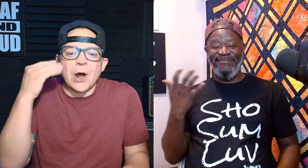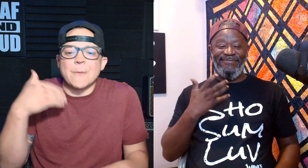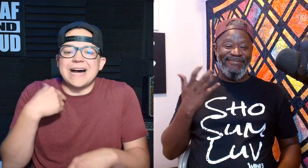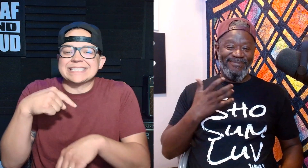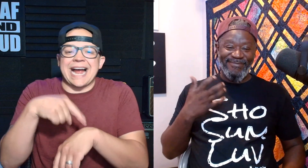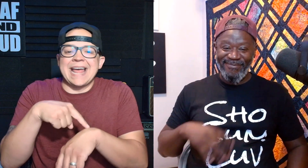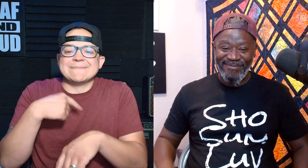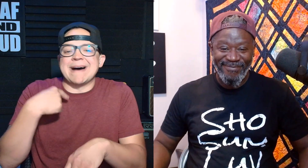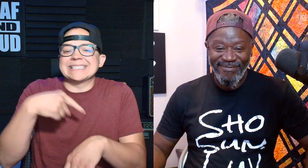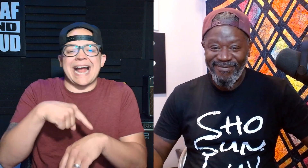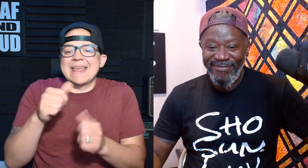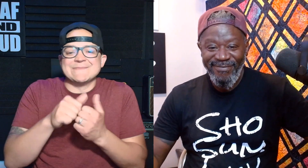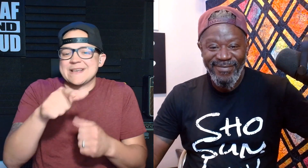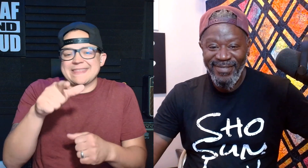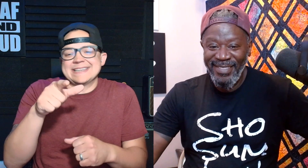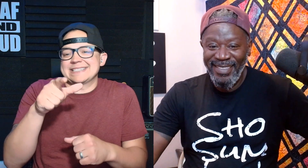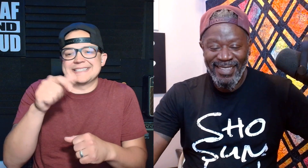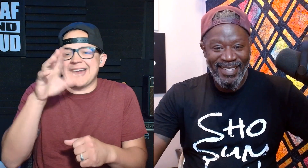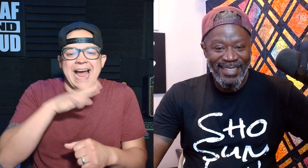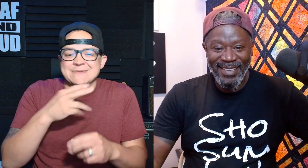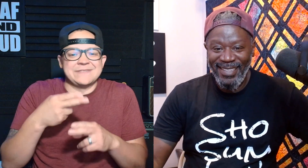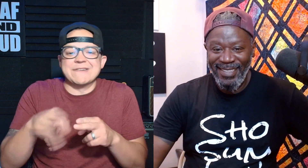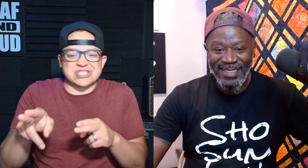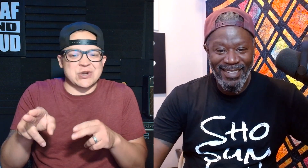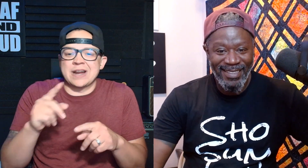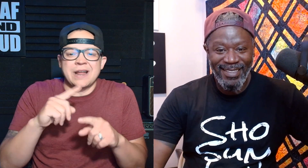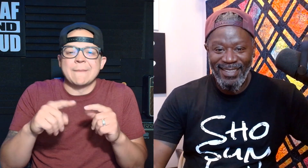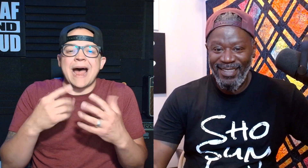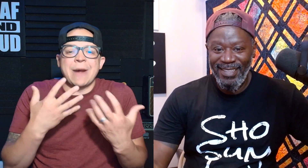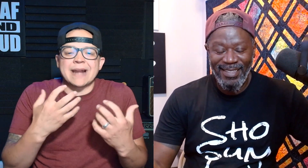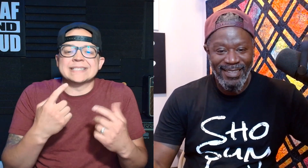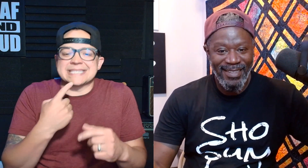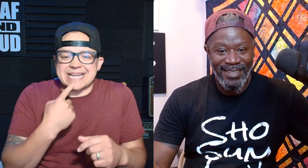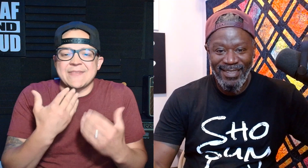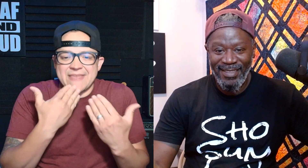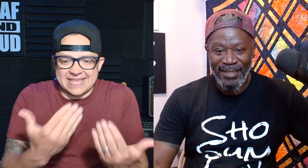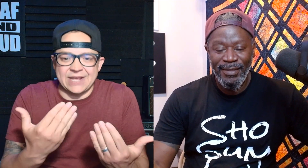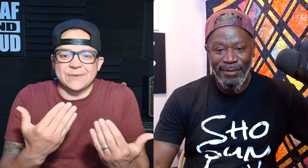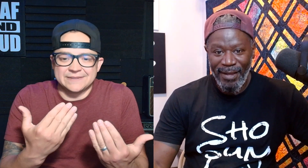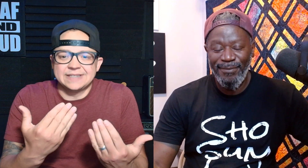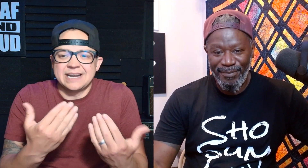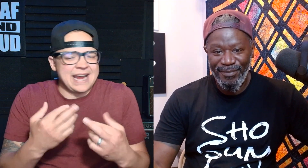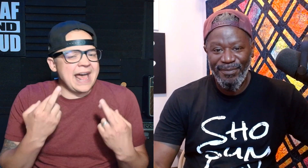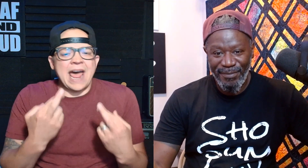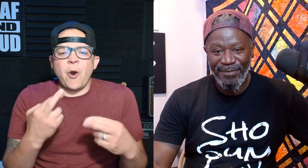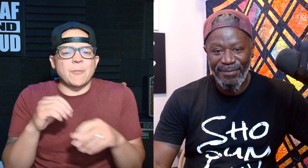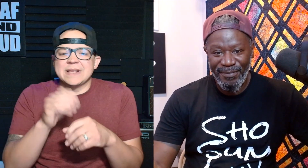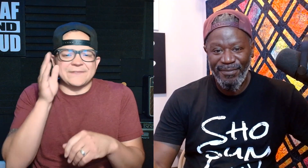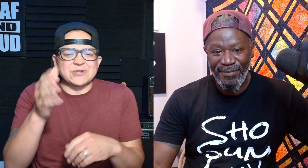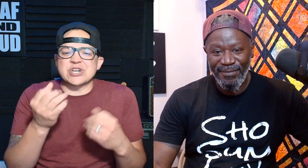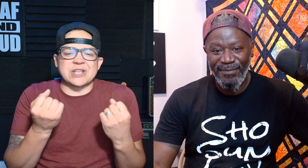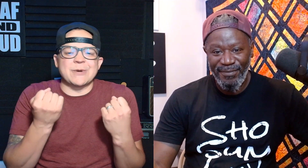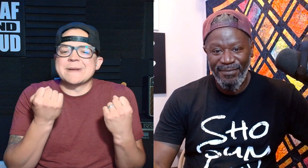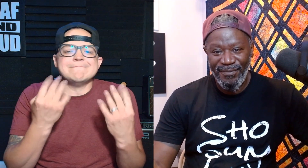I know my time with this guy was very short. I wanted to say thank you. Yeah. And I hope